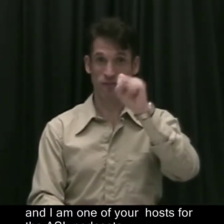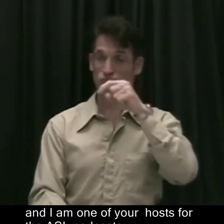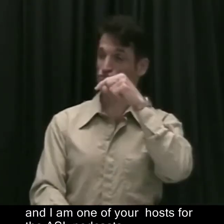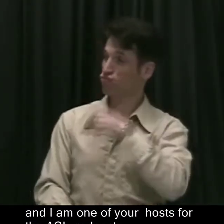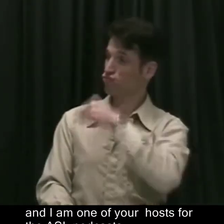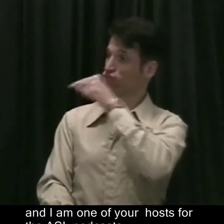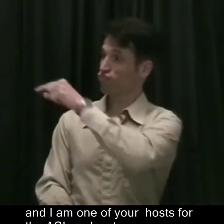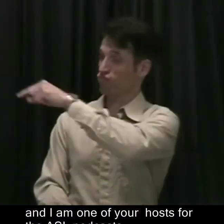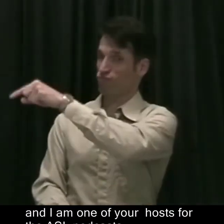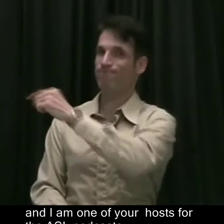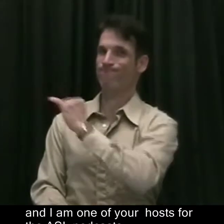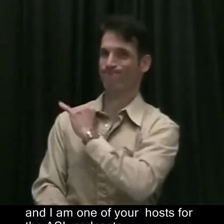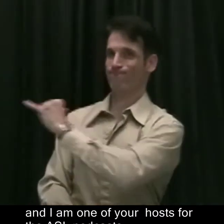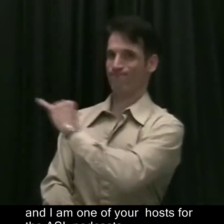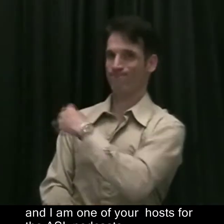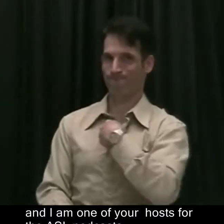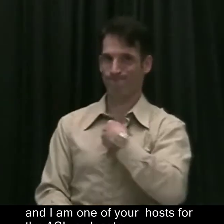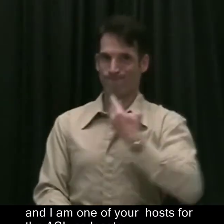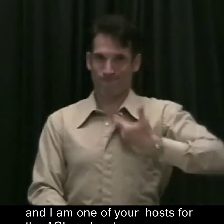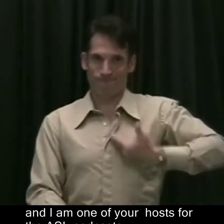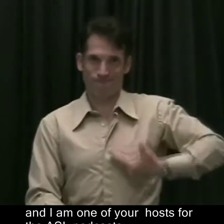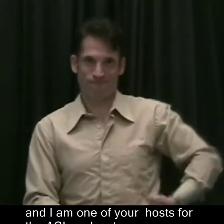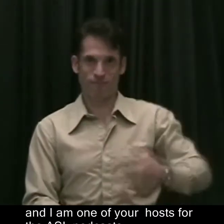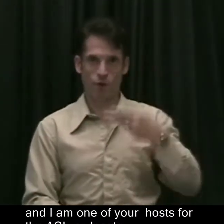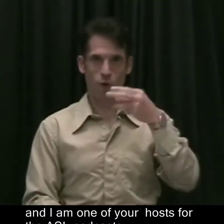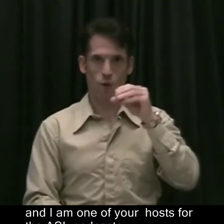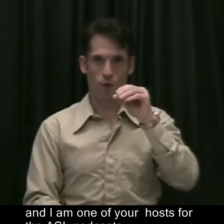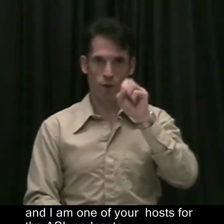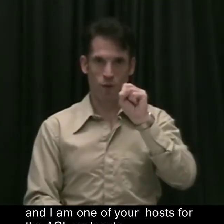and I am one of the hosts for the ASL podcast.